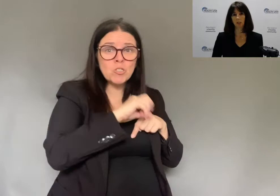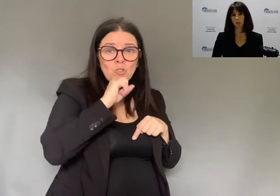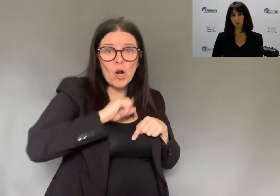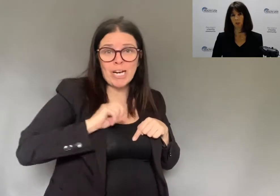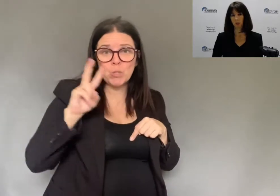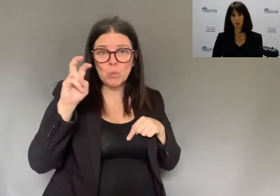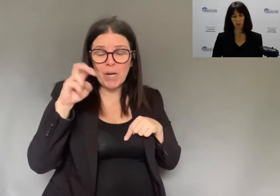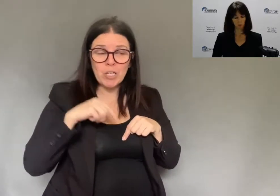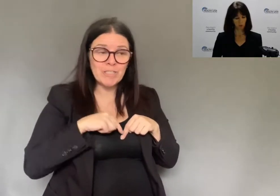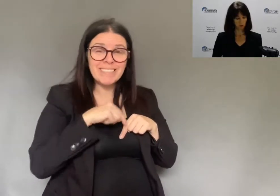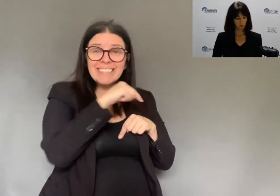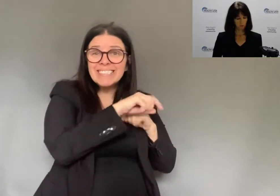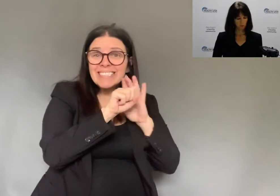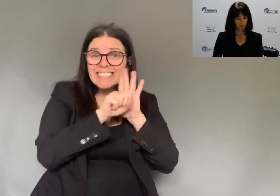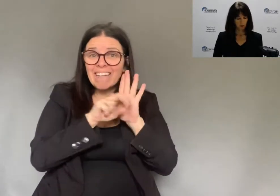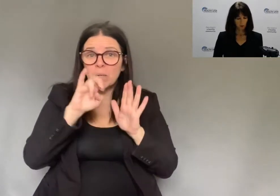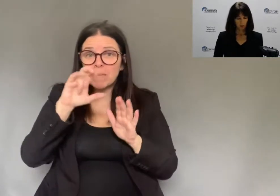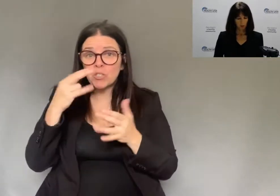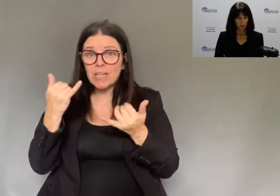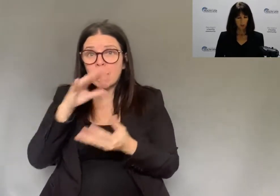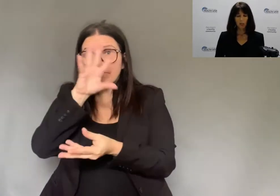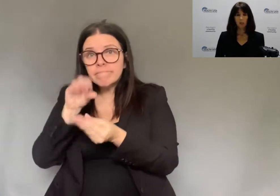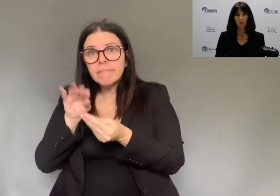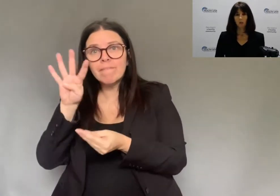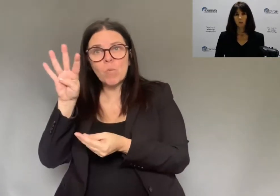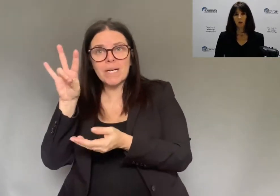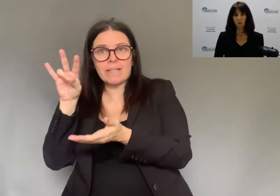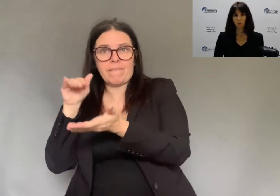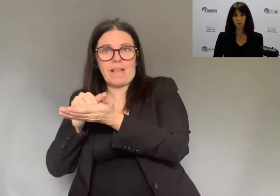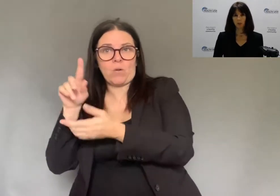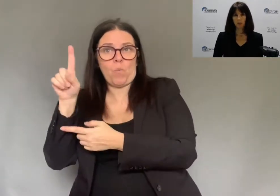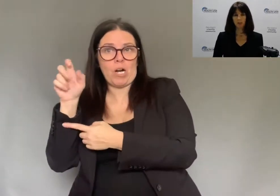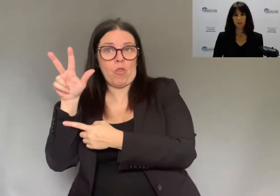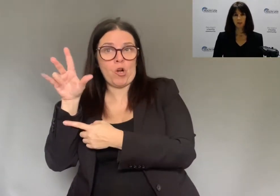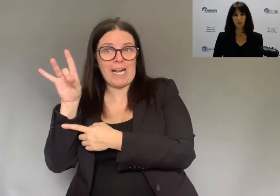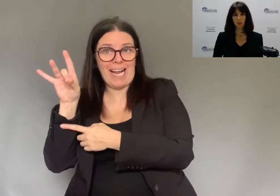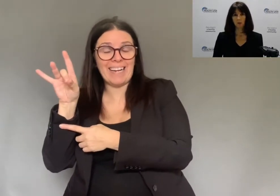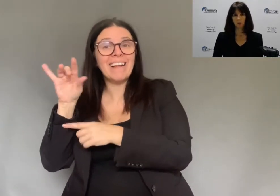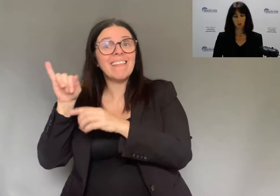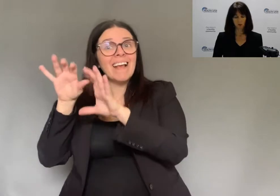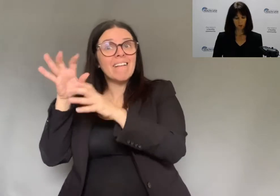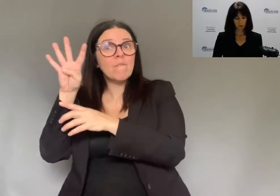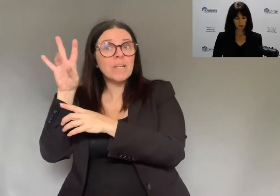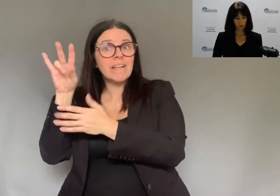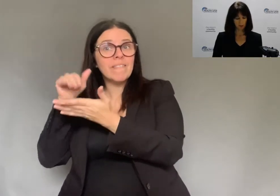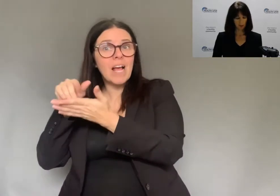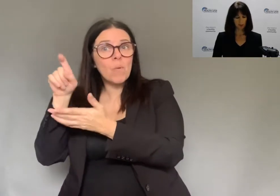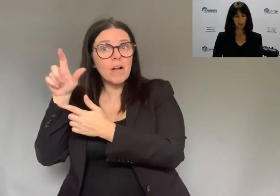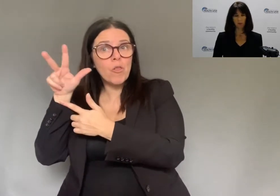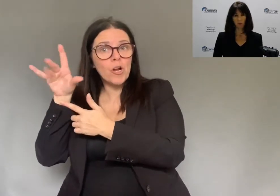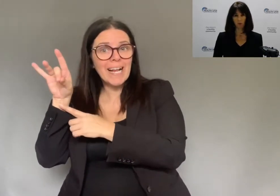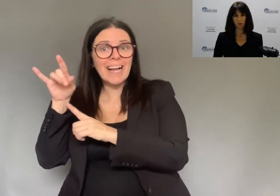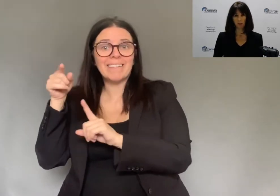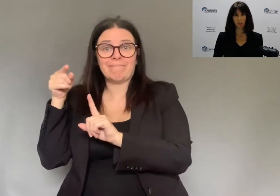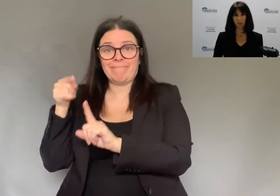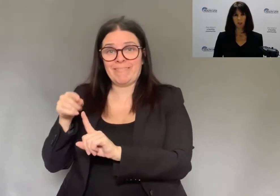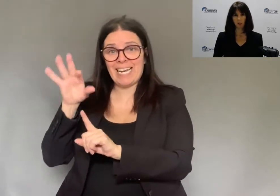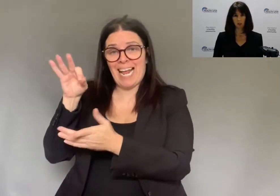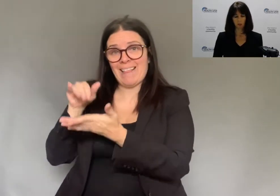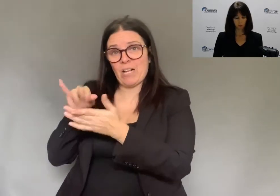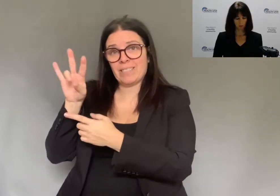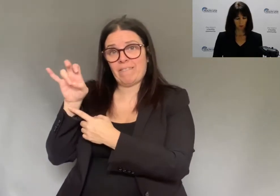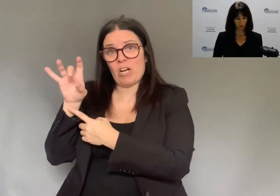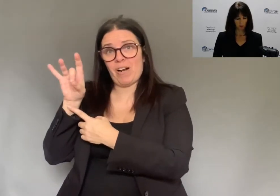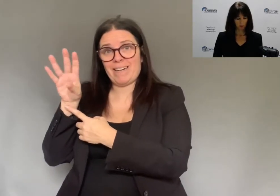9,786 cases being in Detroit. Today, we are reporting 726 cases of COVID-19 in